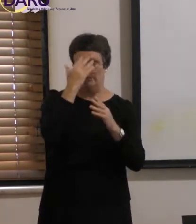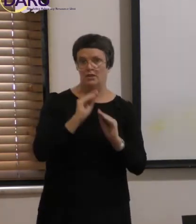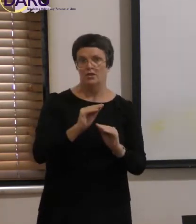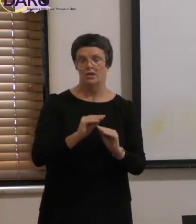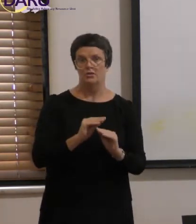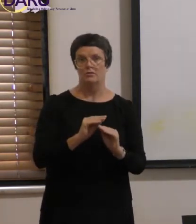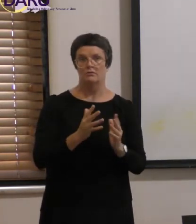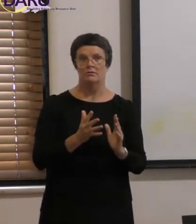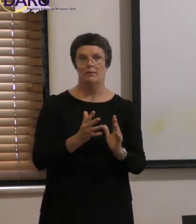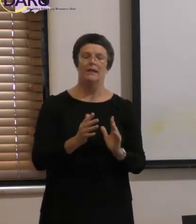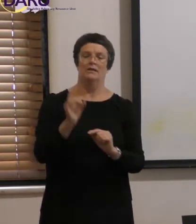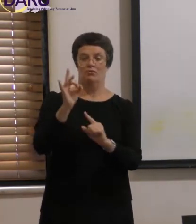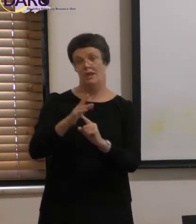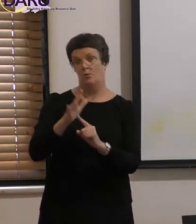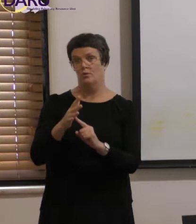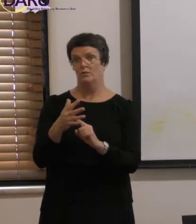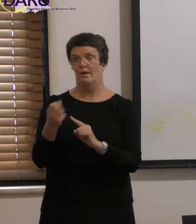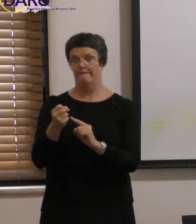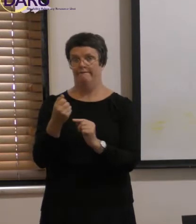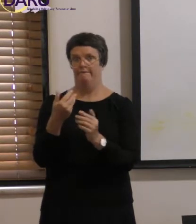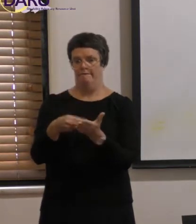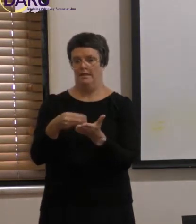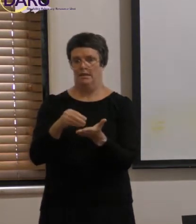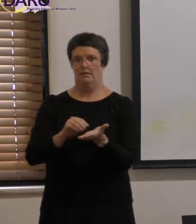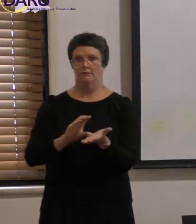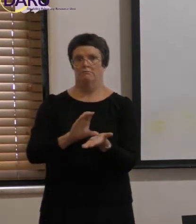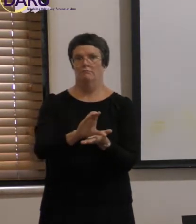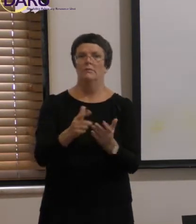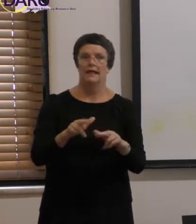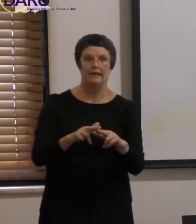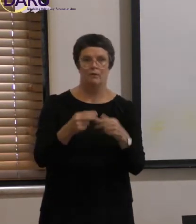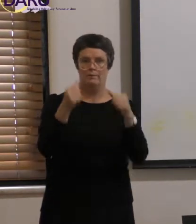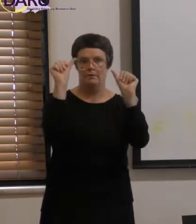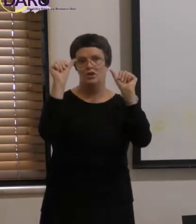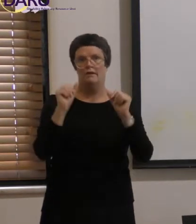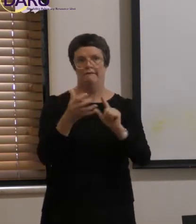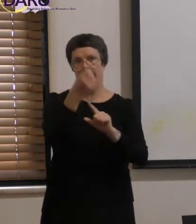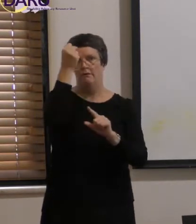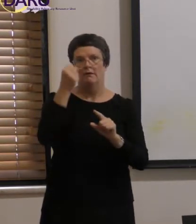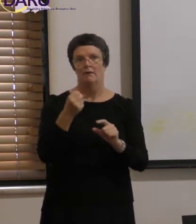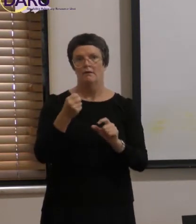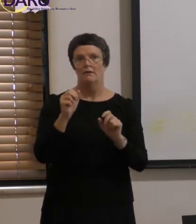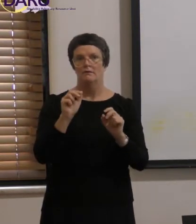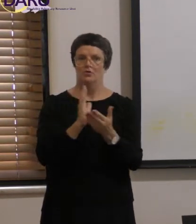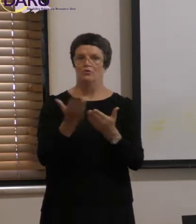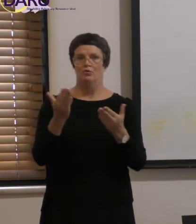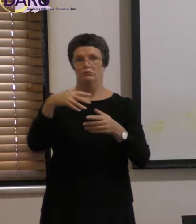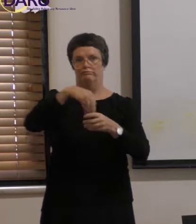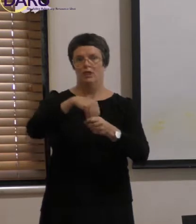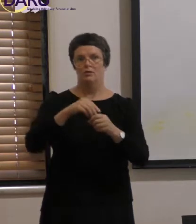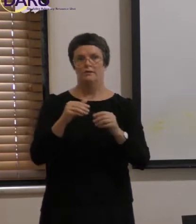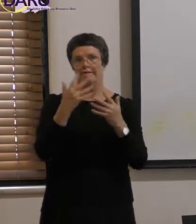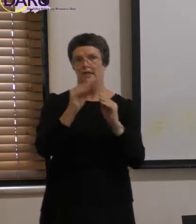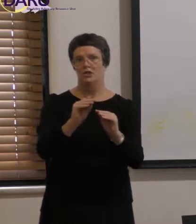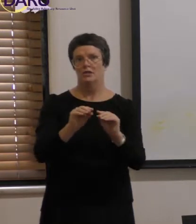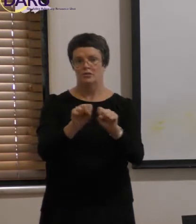critical to having a more if we're going to realise an inclusive education system. But the fundamental question for me is whether,